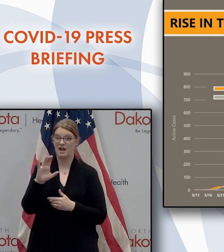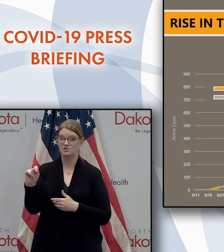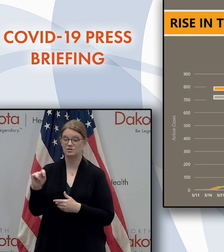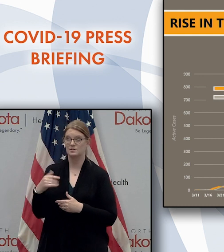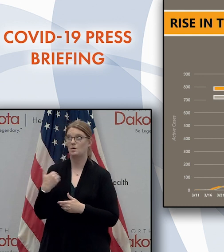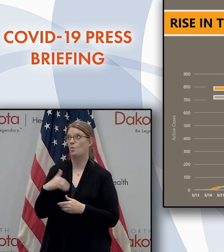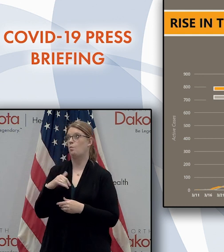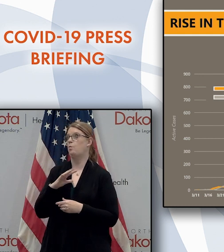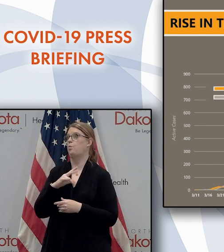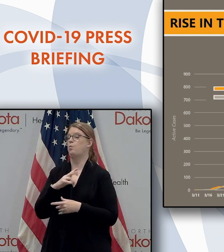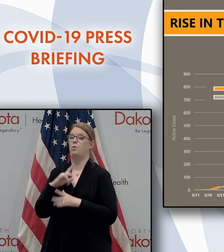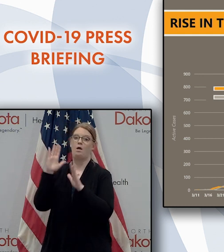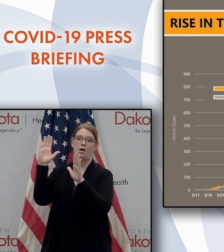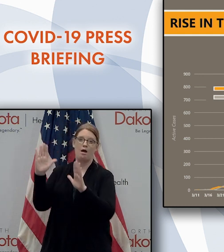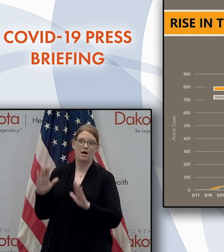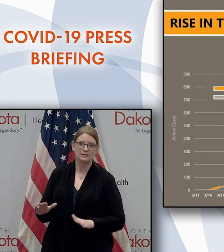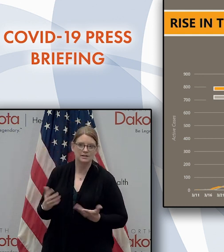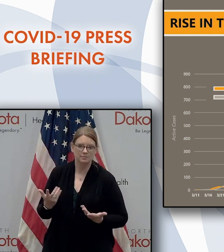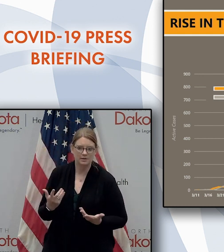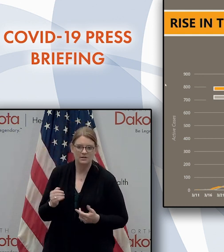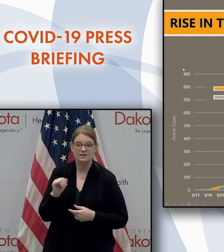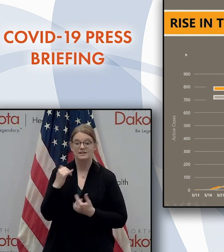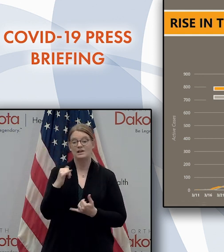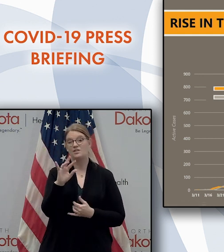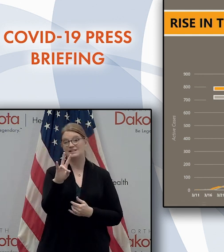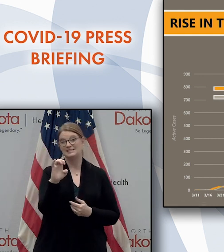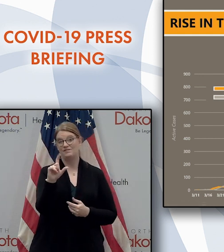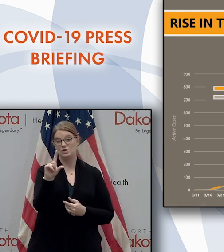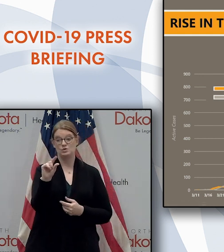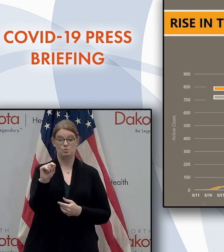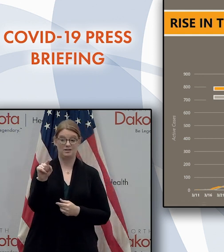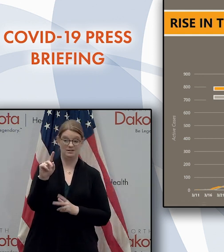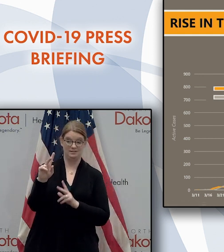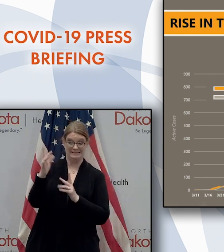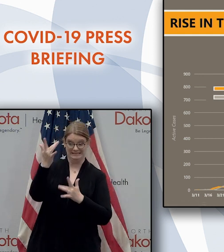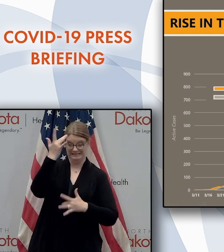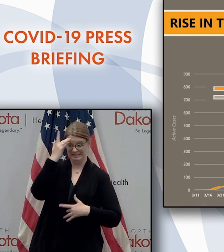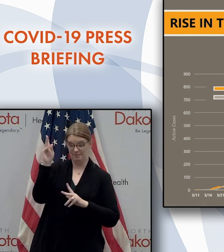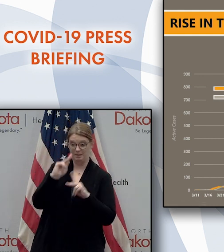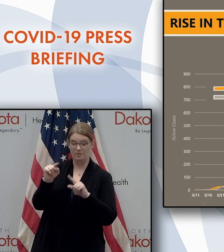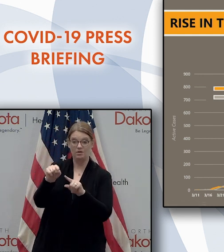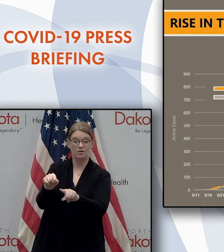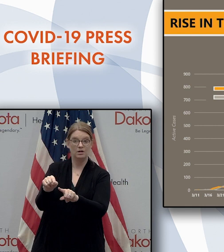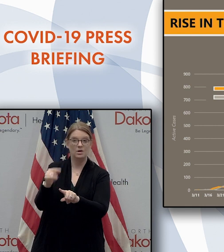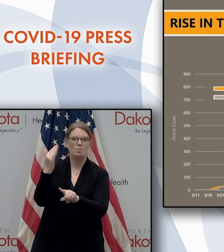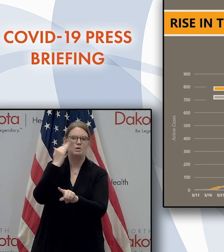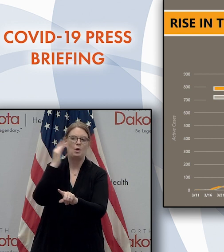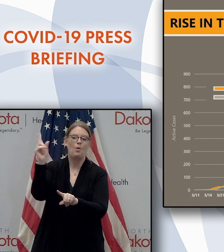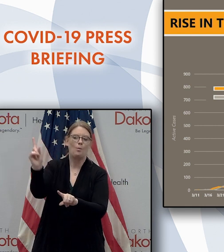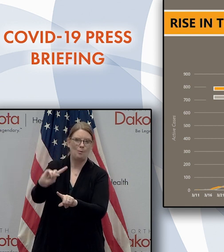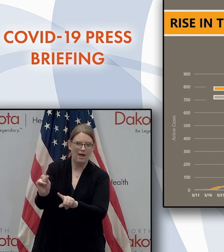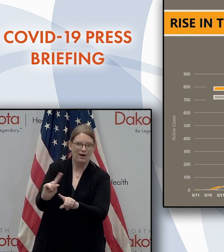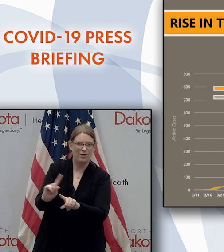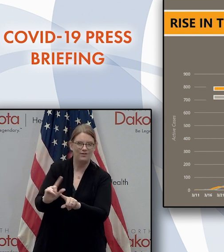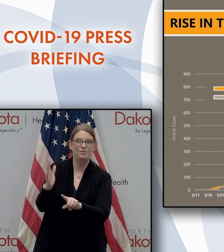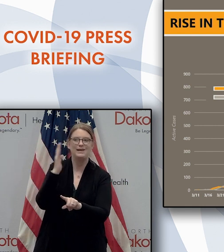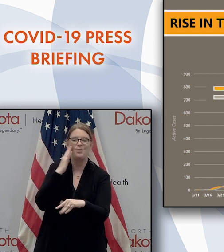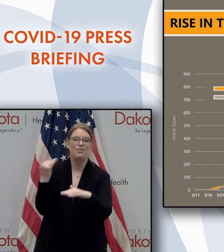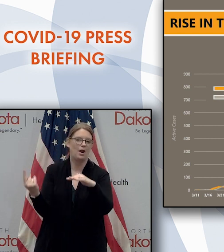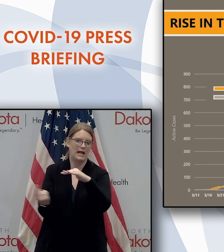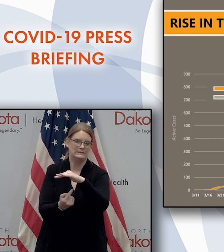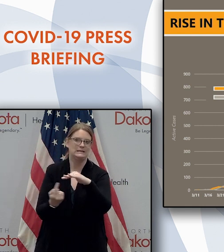us confidence that the 720 active cases, that we know where they are, and we know that those people are